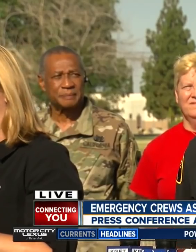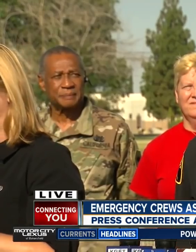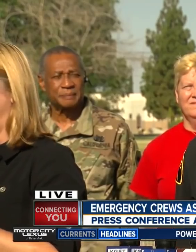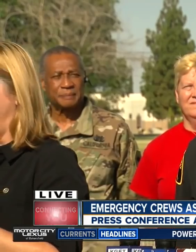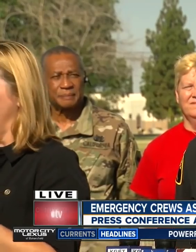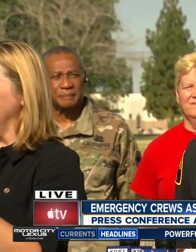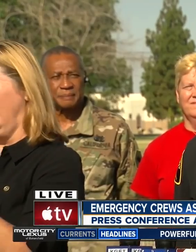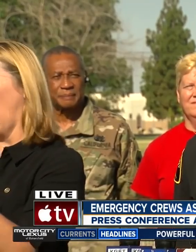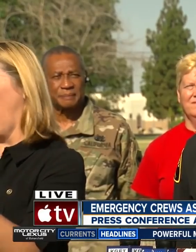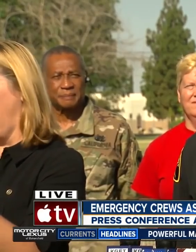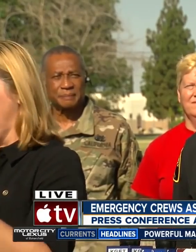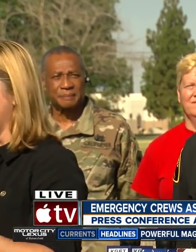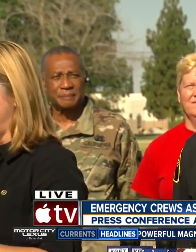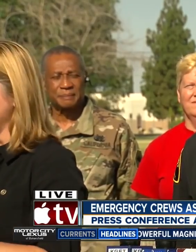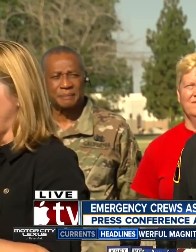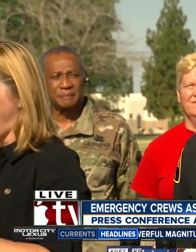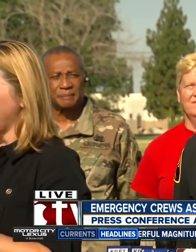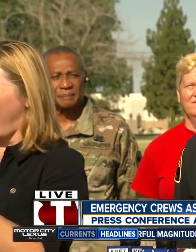Ridgecrest area in general.